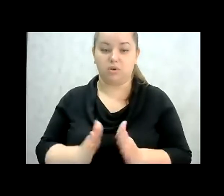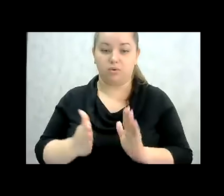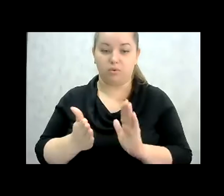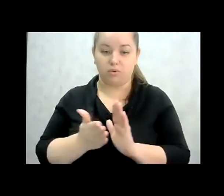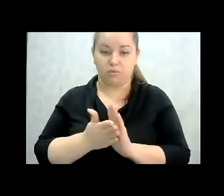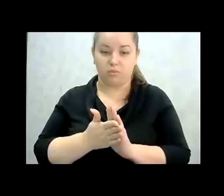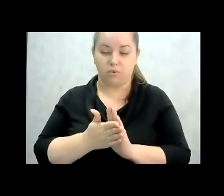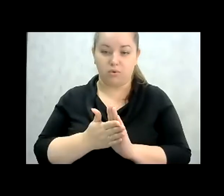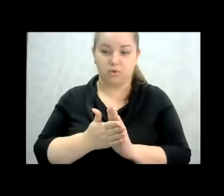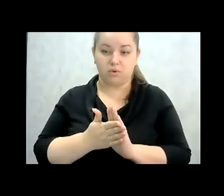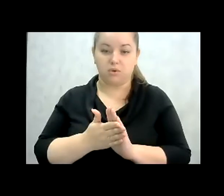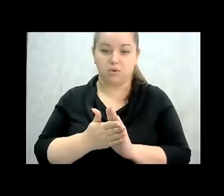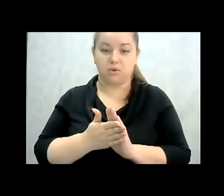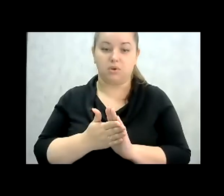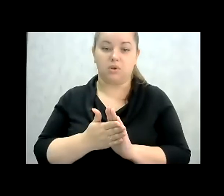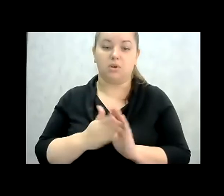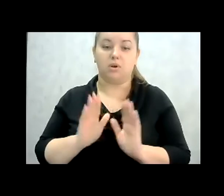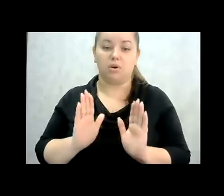participation